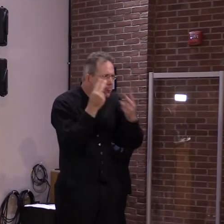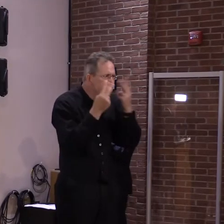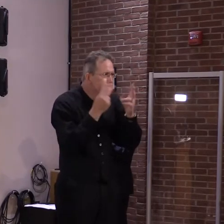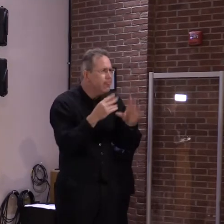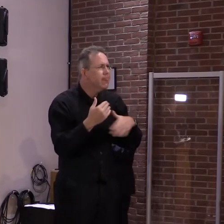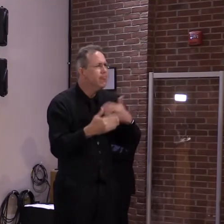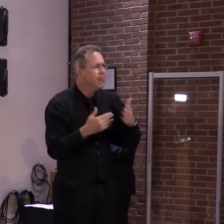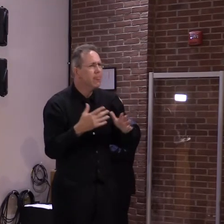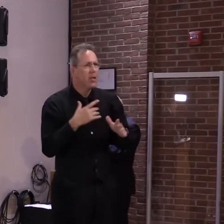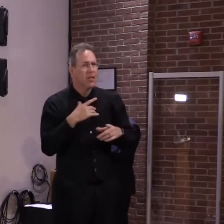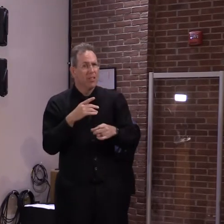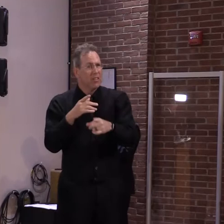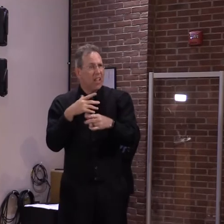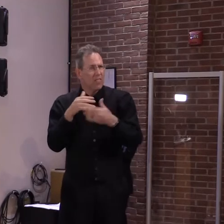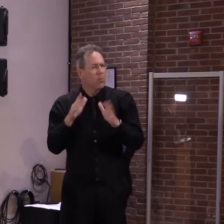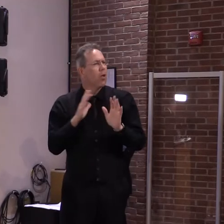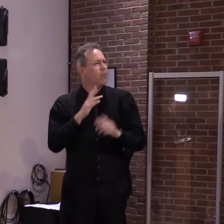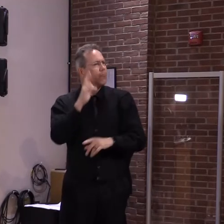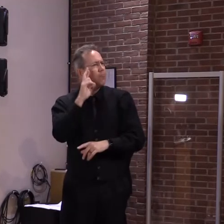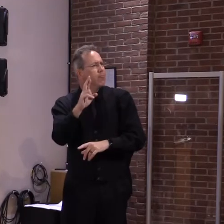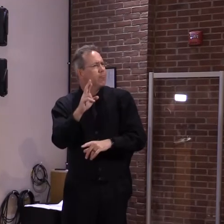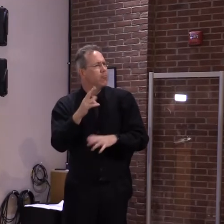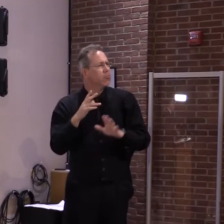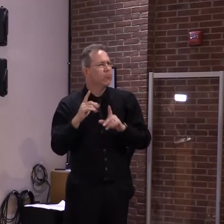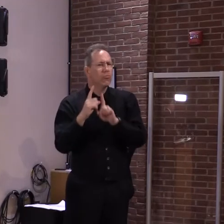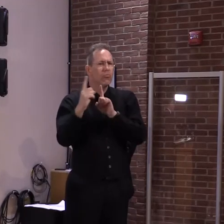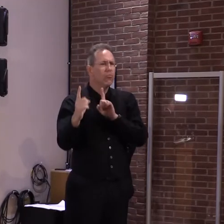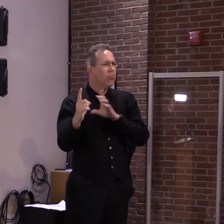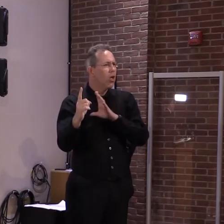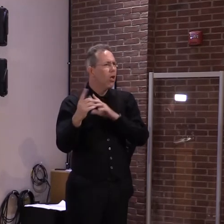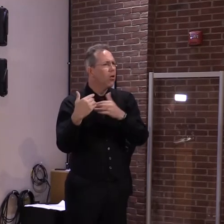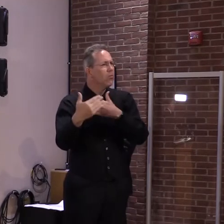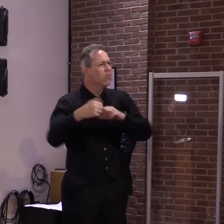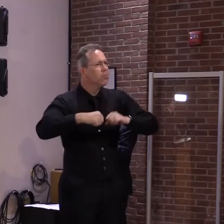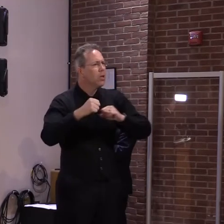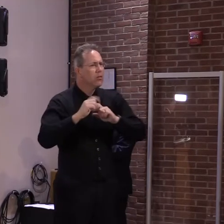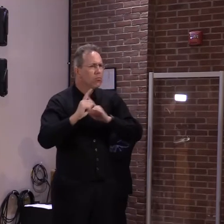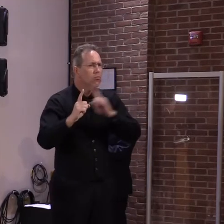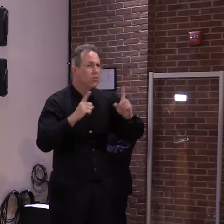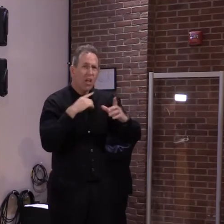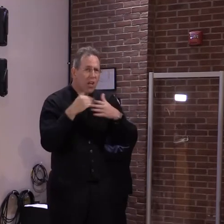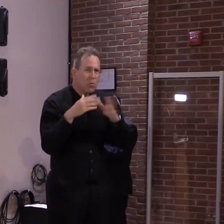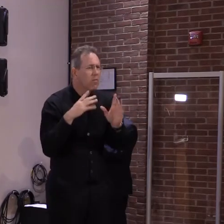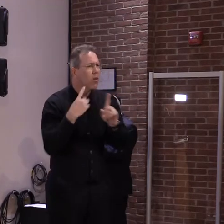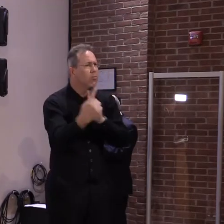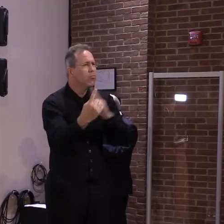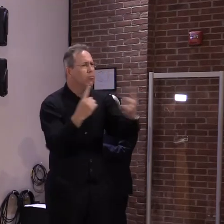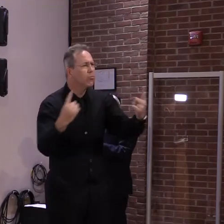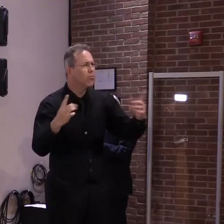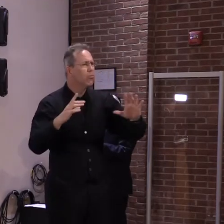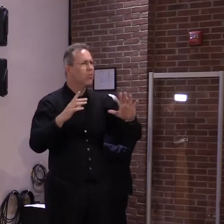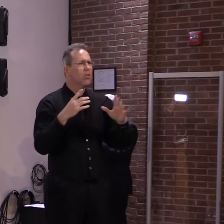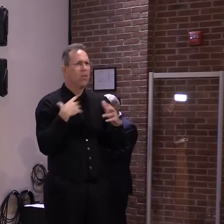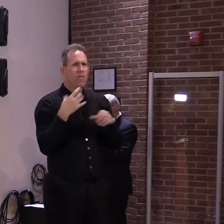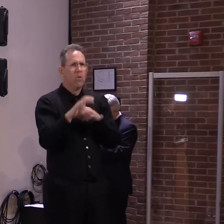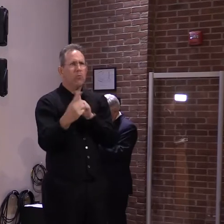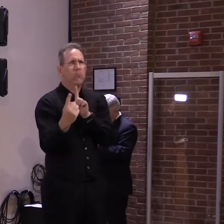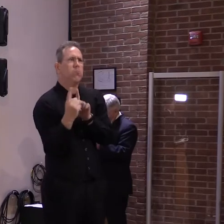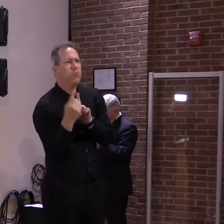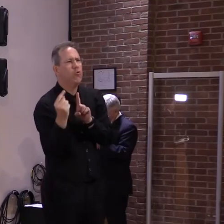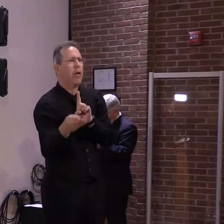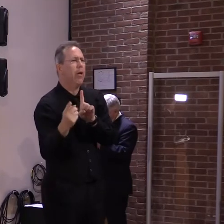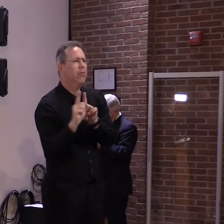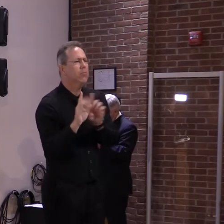travel policy. So I think that they hit it. We're happy that Agency of Commerce has a webinar that